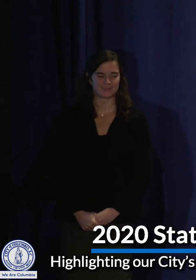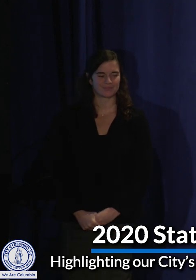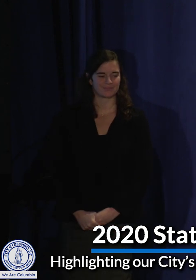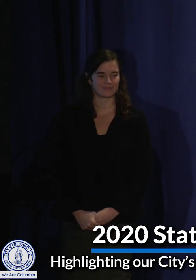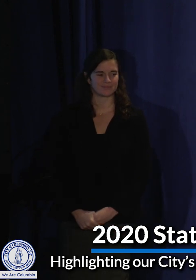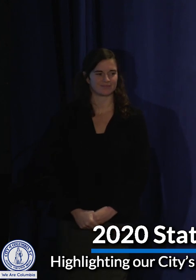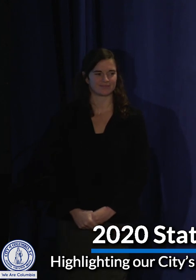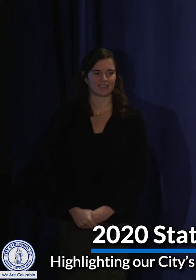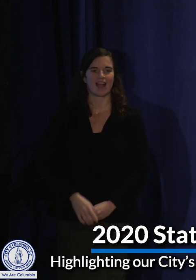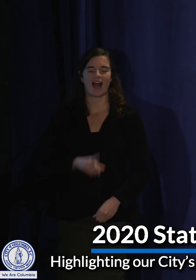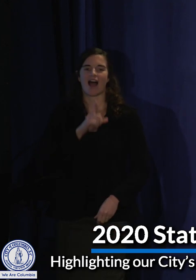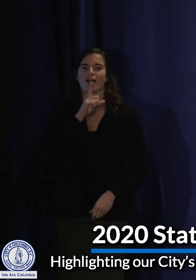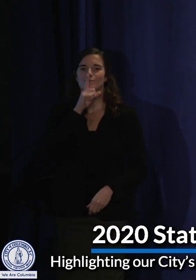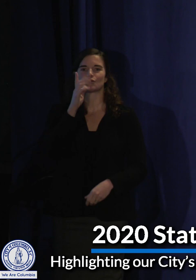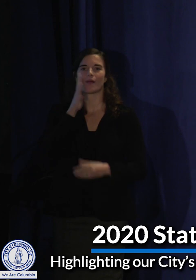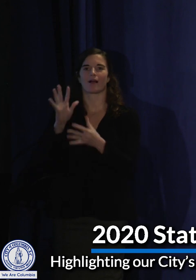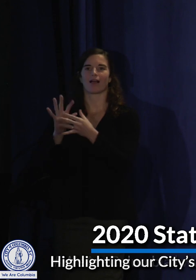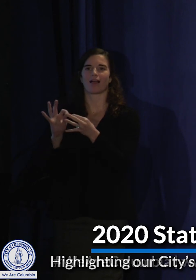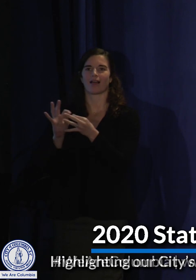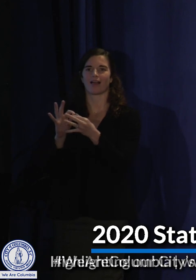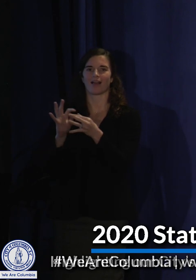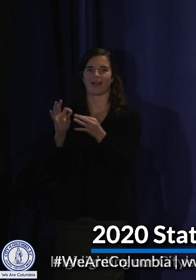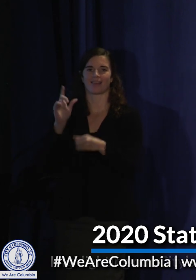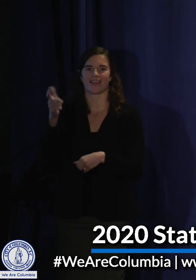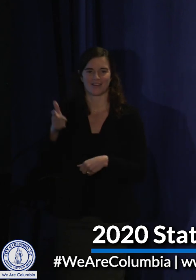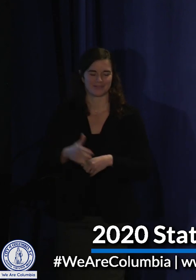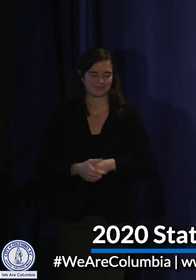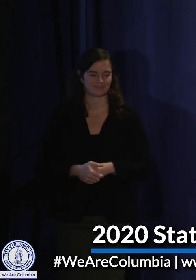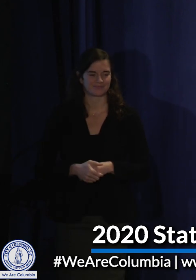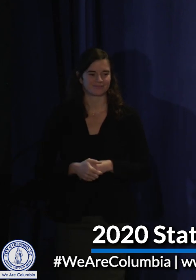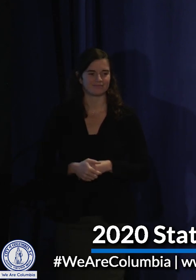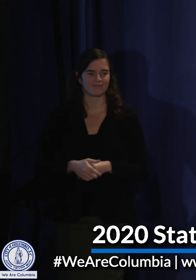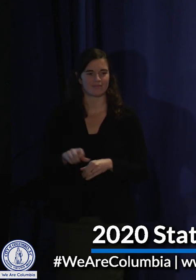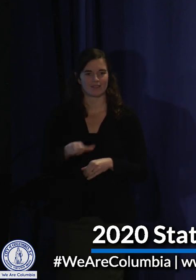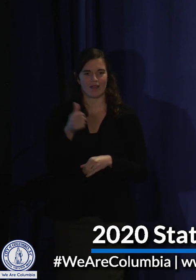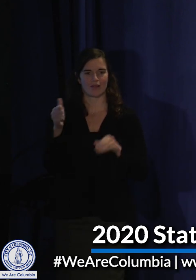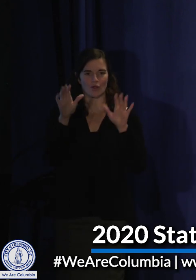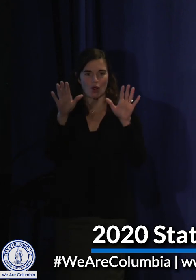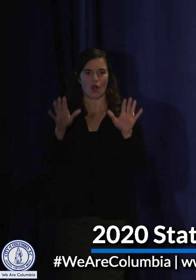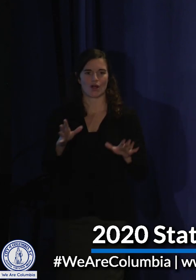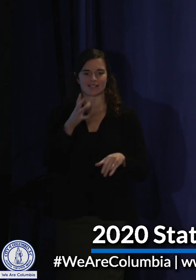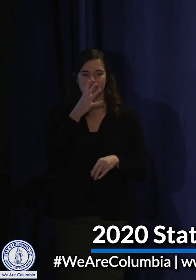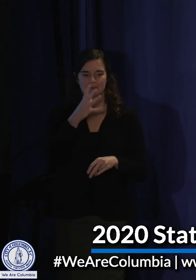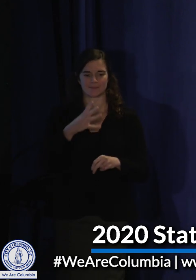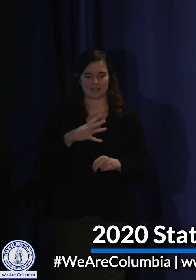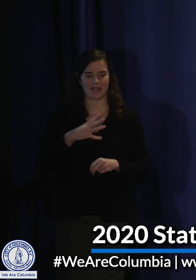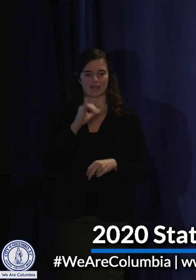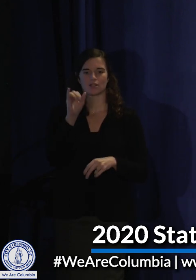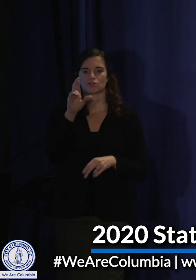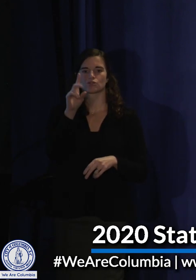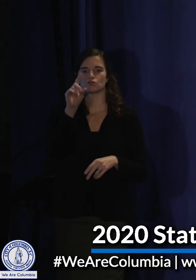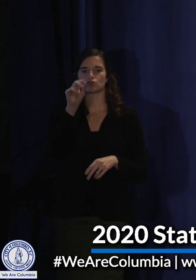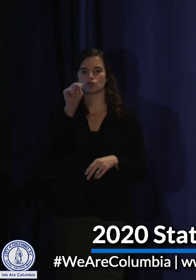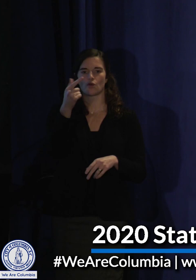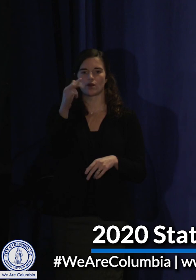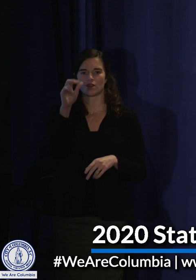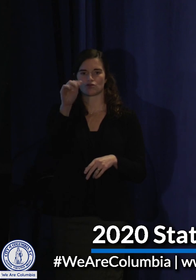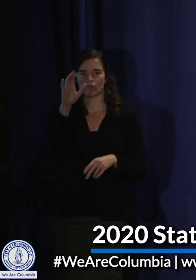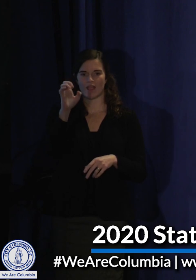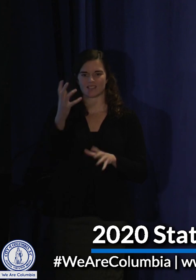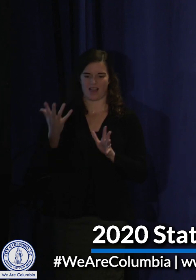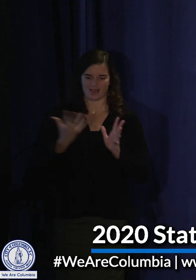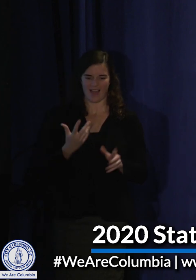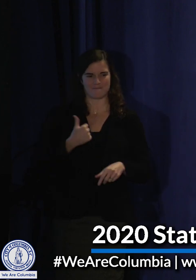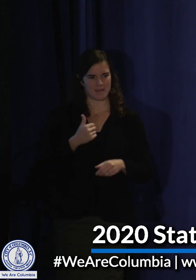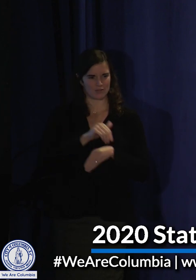So I'm sure I'll hear about it from my wife later. Our other awesome little lady, Jordan Grace, ditched me tonight